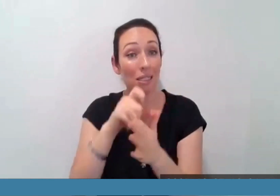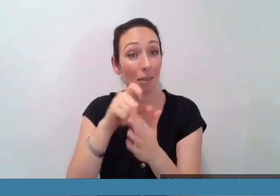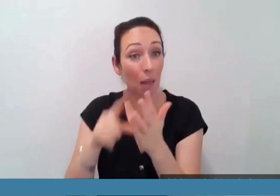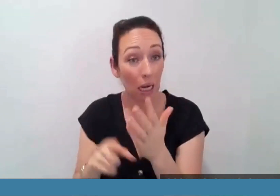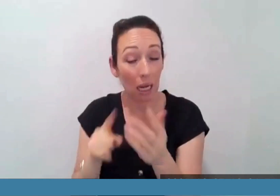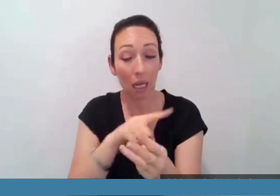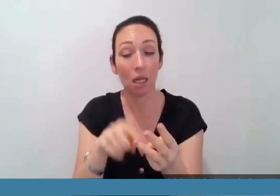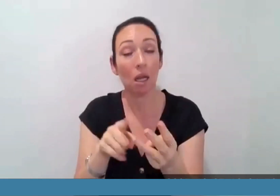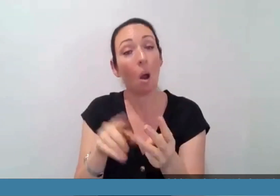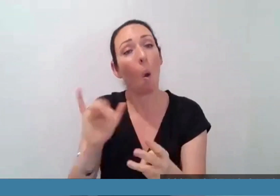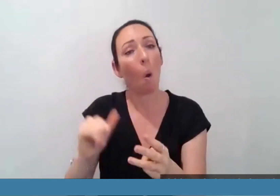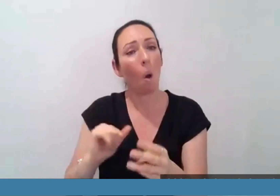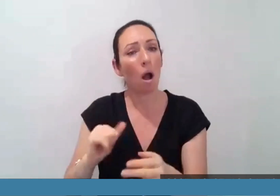with disability.